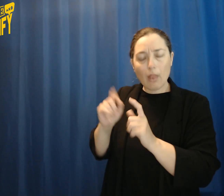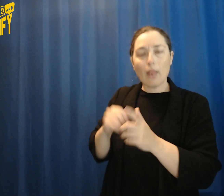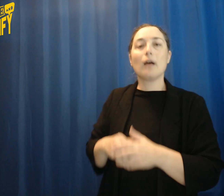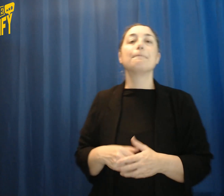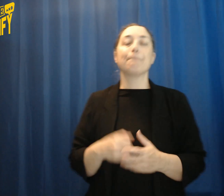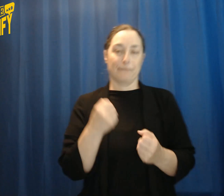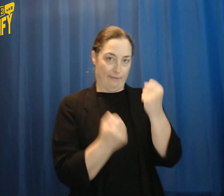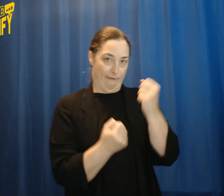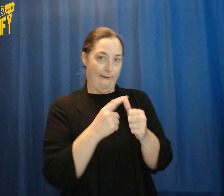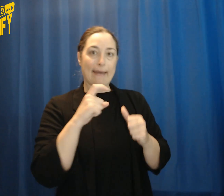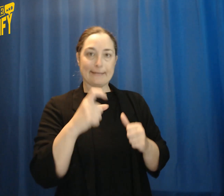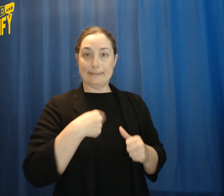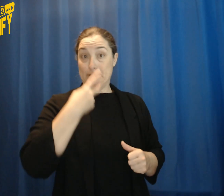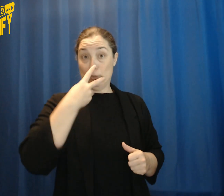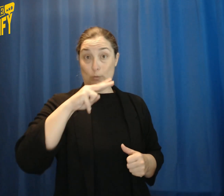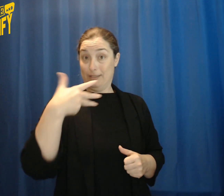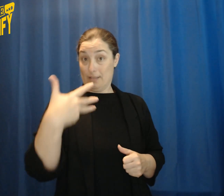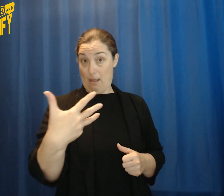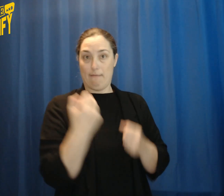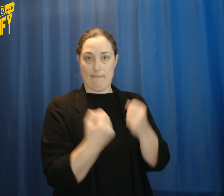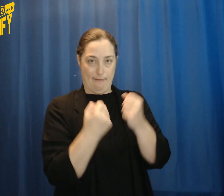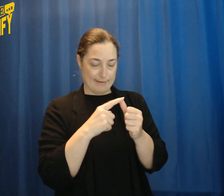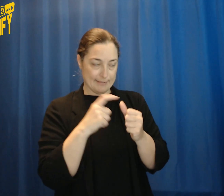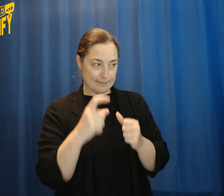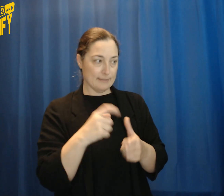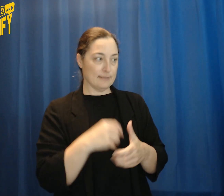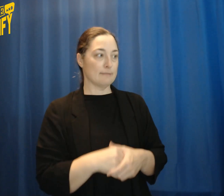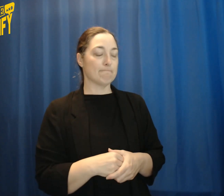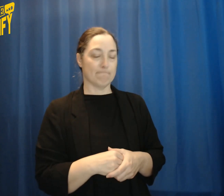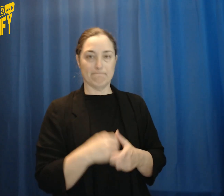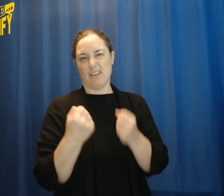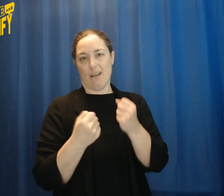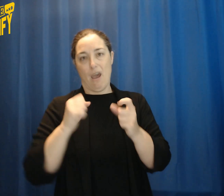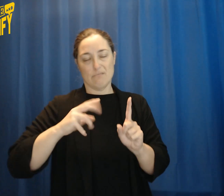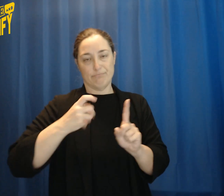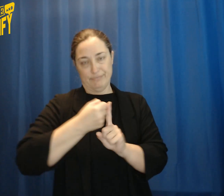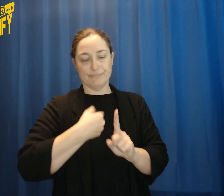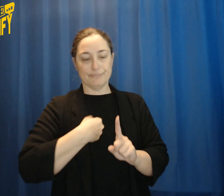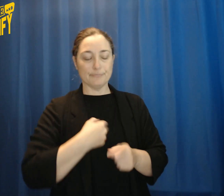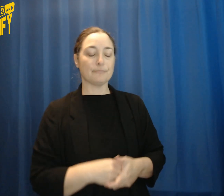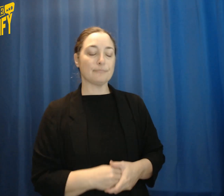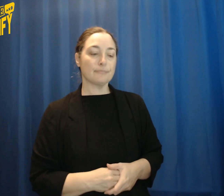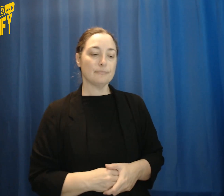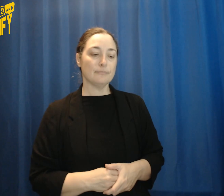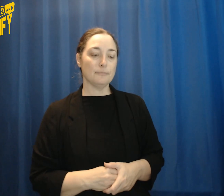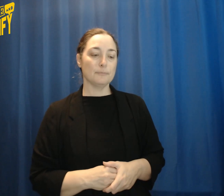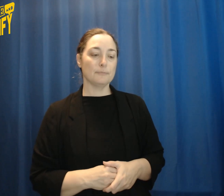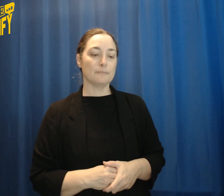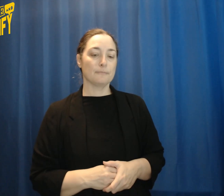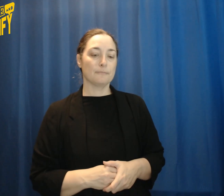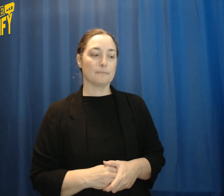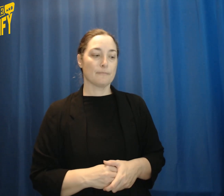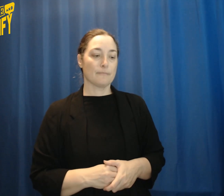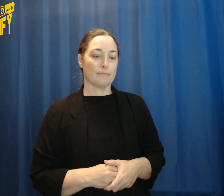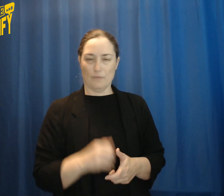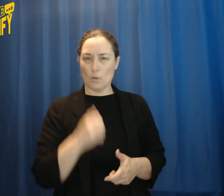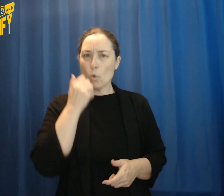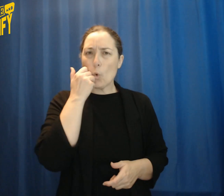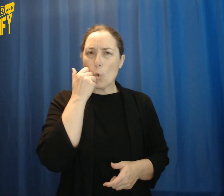when I was 29. I was hit by a car, and I've always been someone that's been